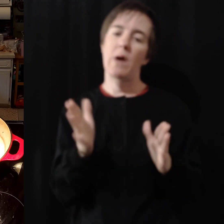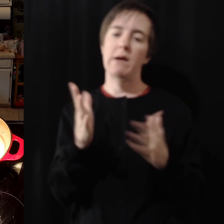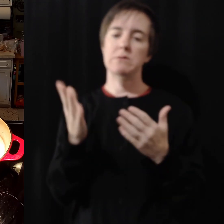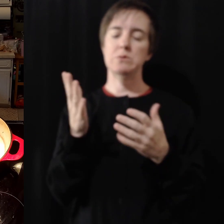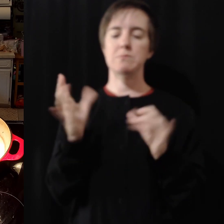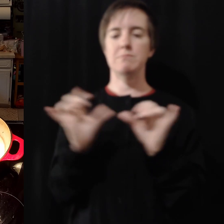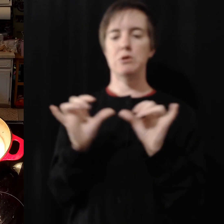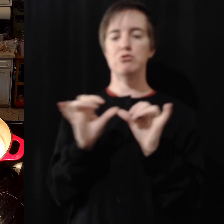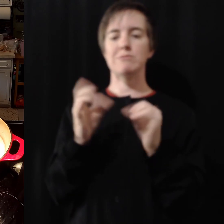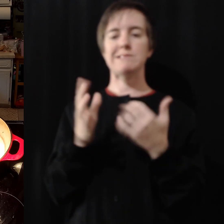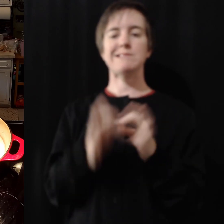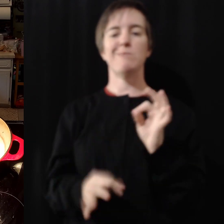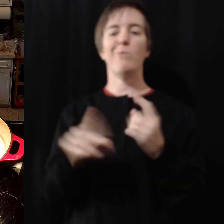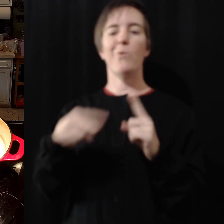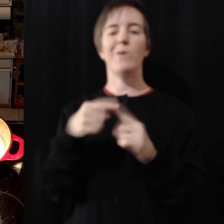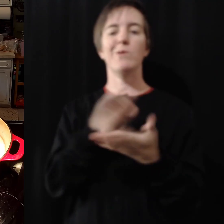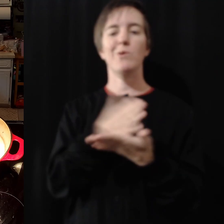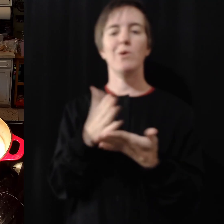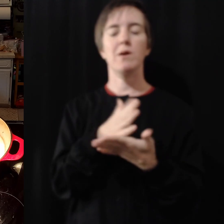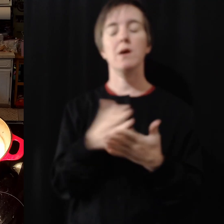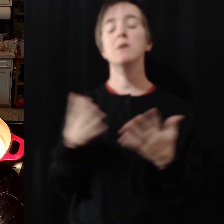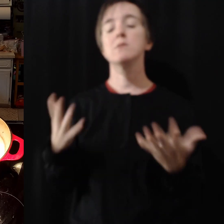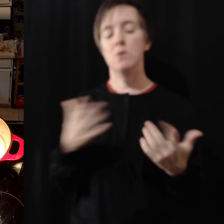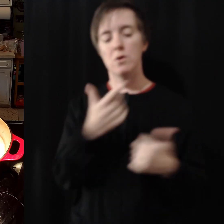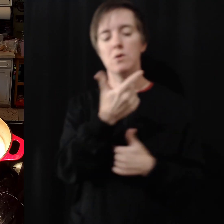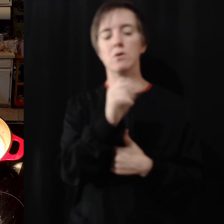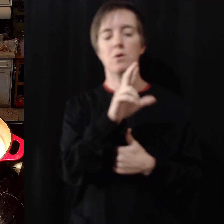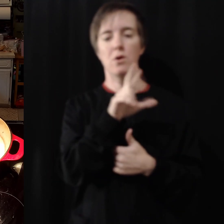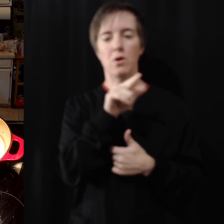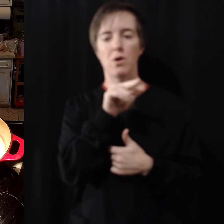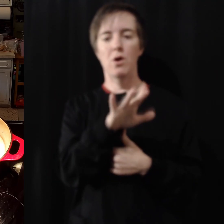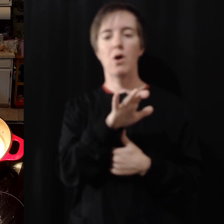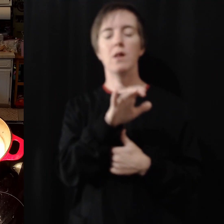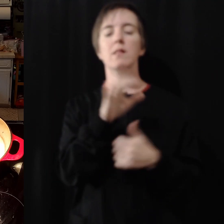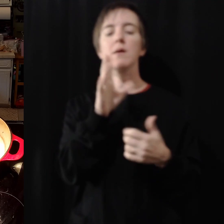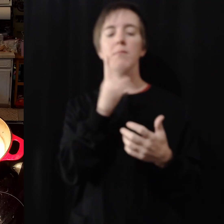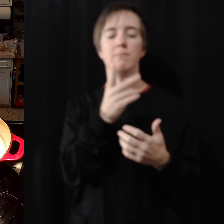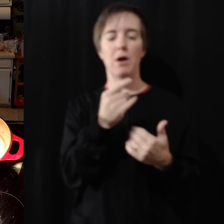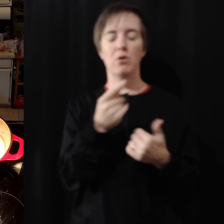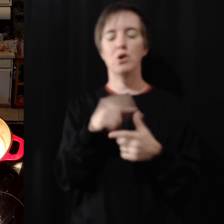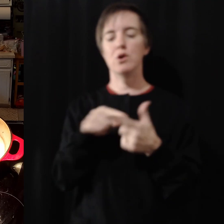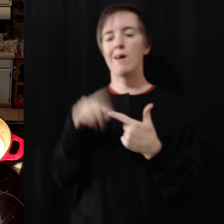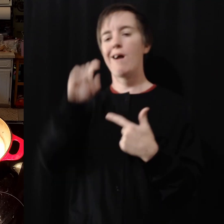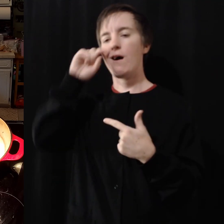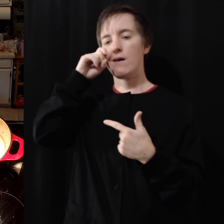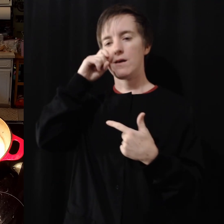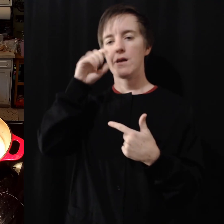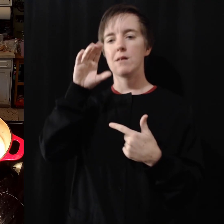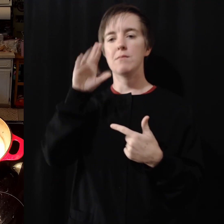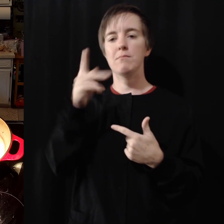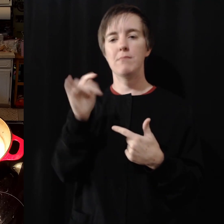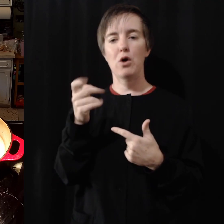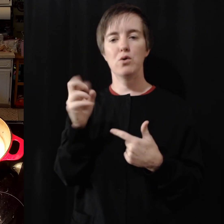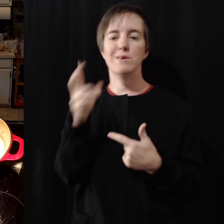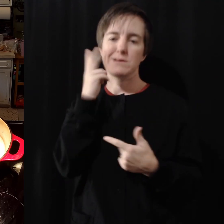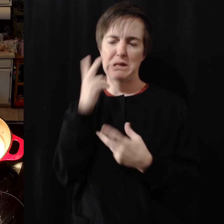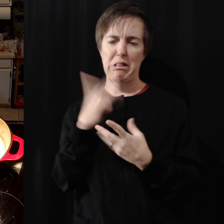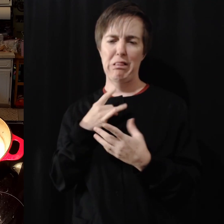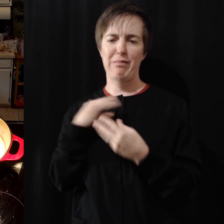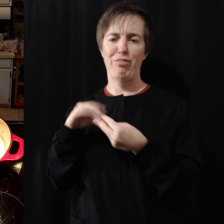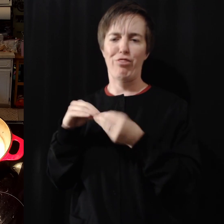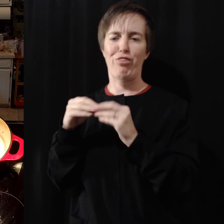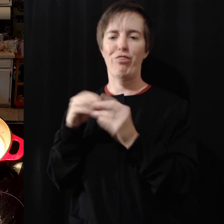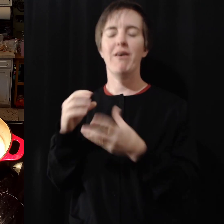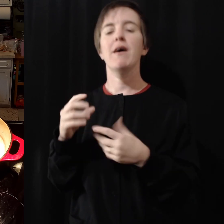cooking. So I did the garlic powder and the onion powder. You can see my onion powder is a little clumped up. You